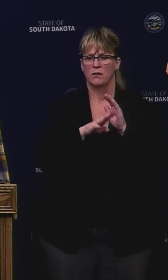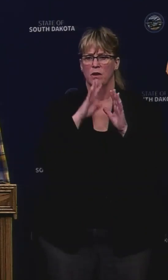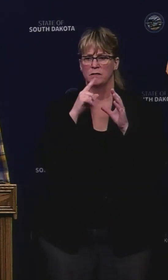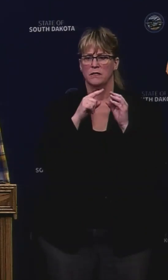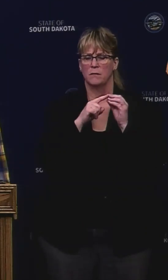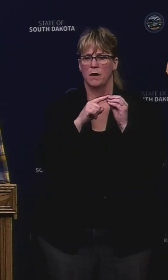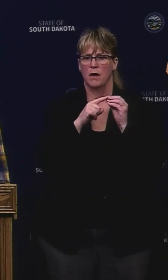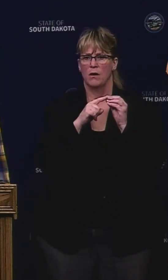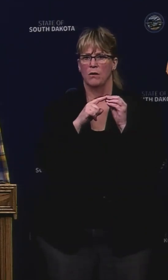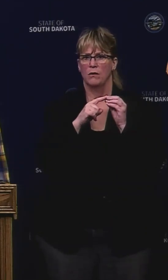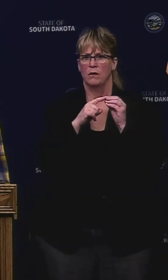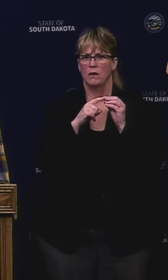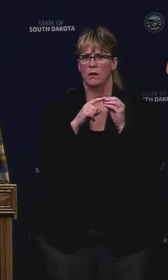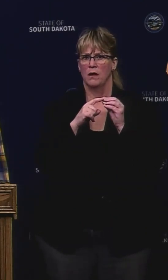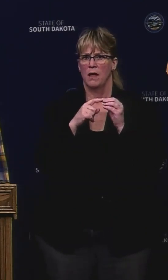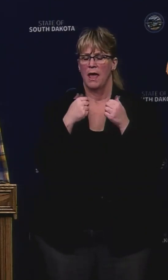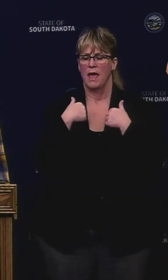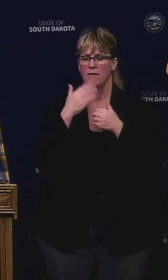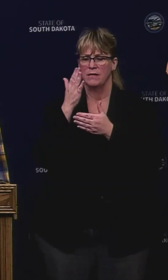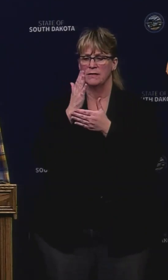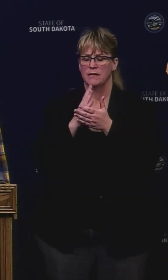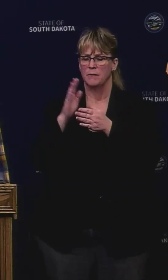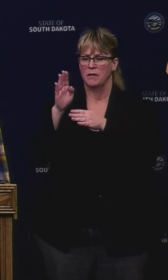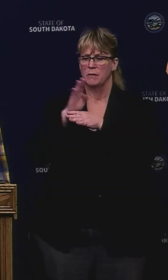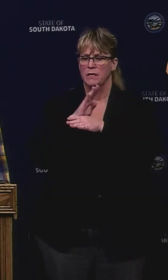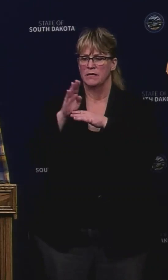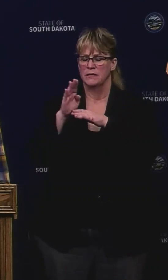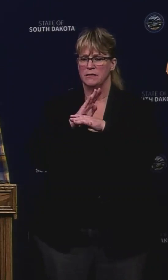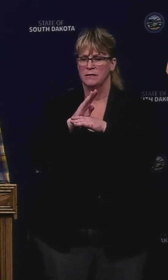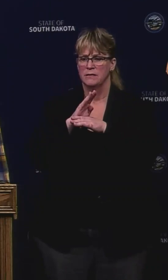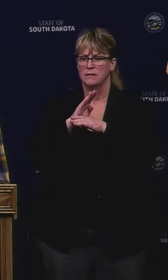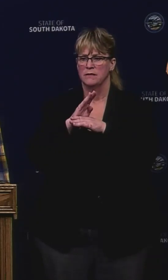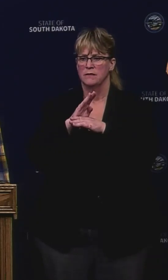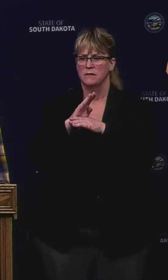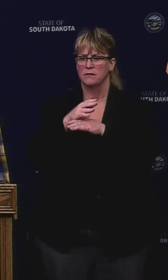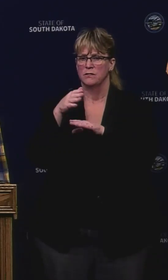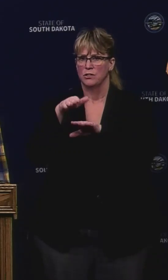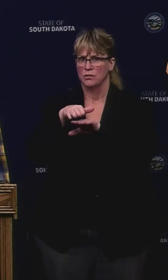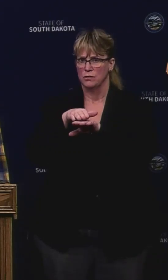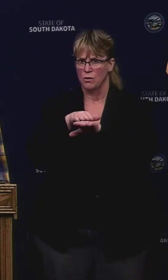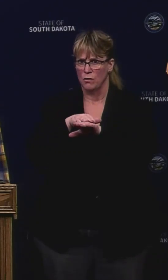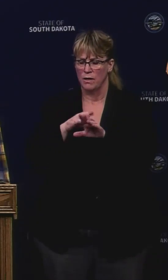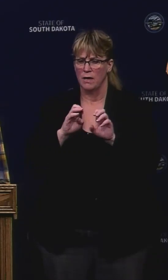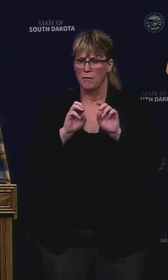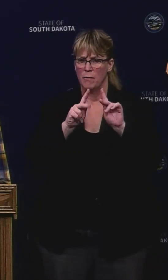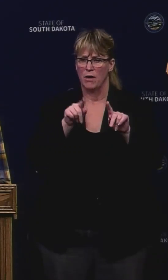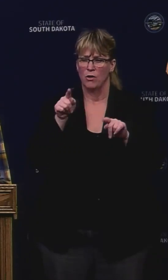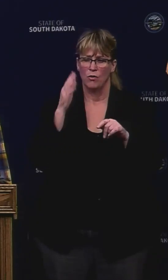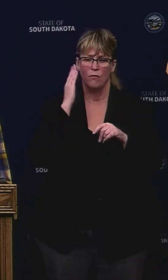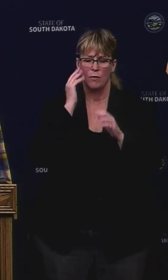easing restrictions on some of the businesses here. Was wondering, are you familiar with that